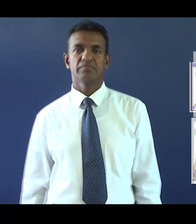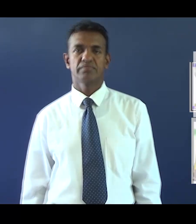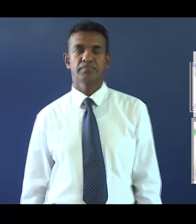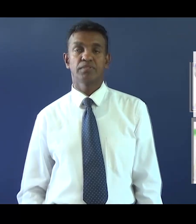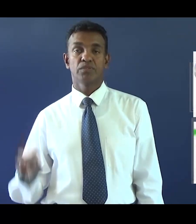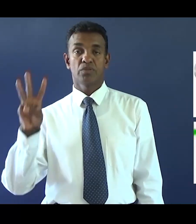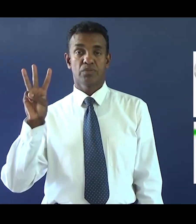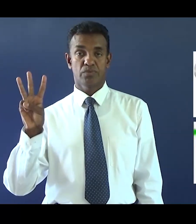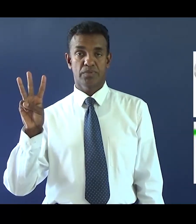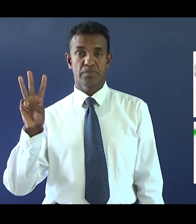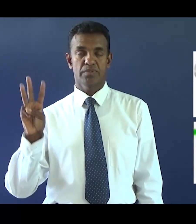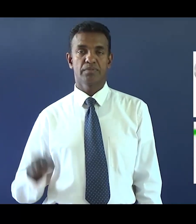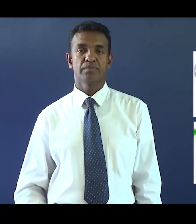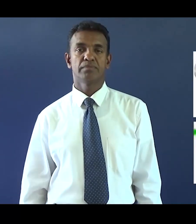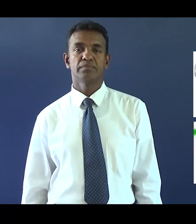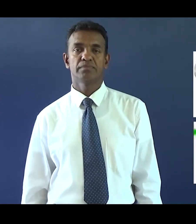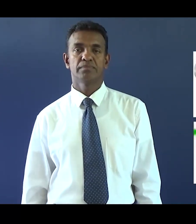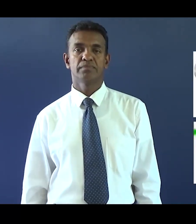The basic ideas agreed.